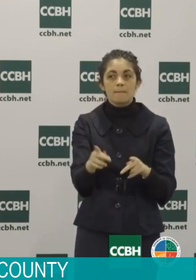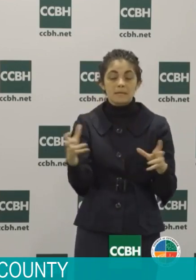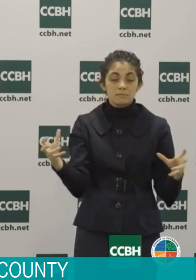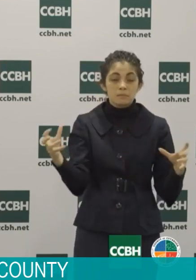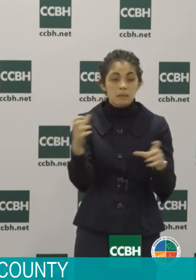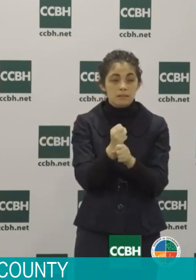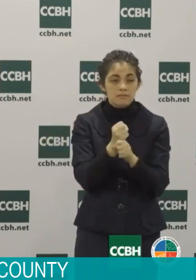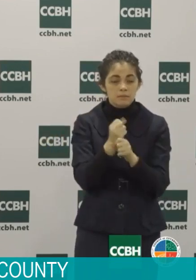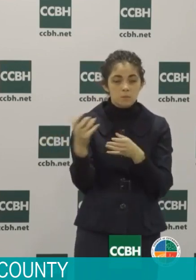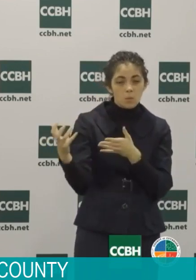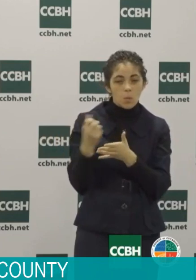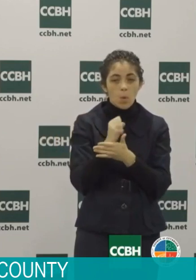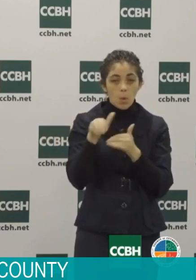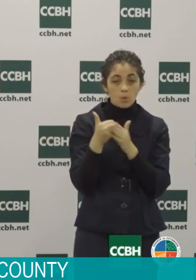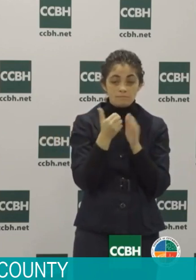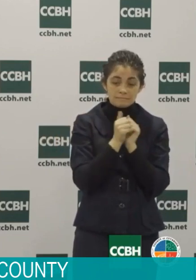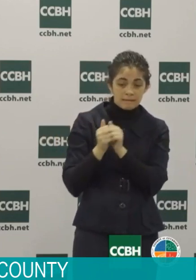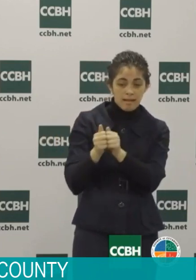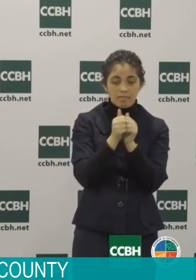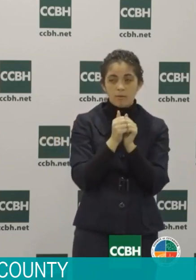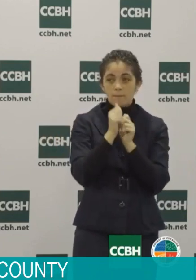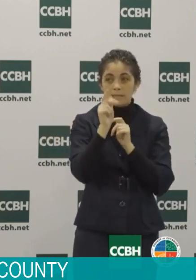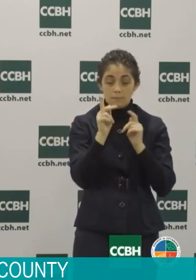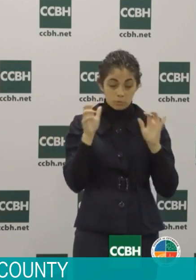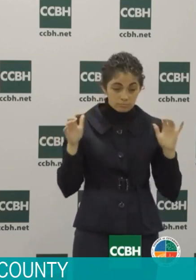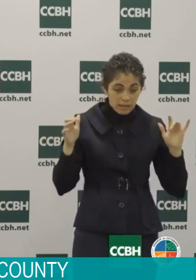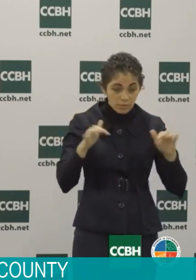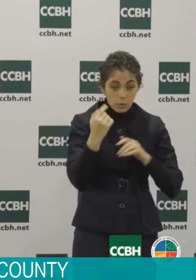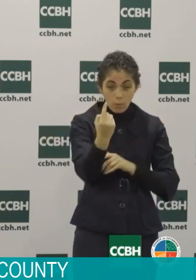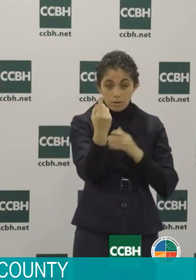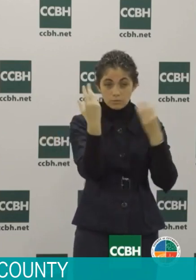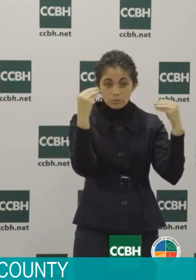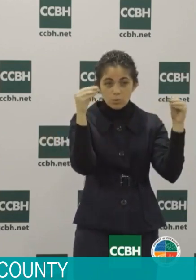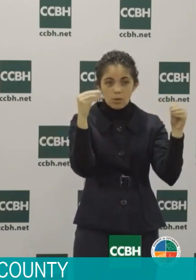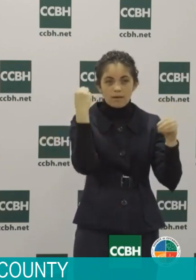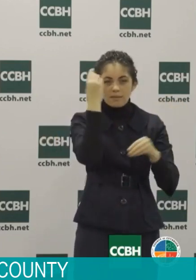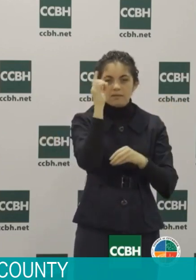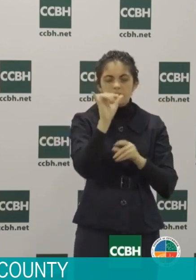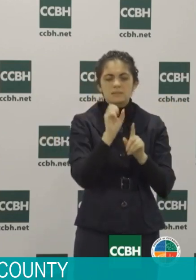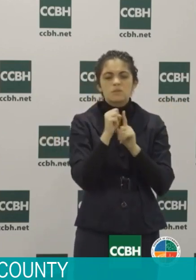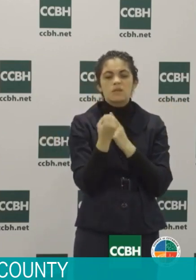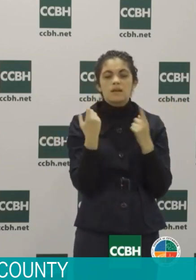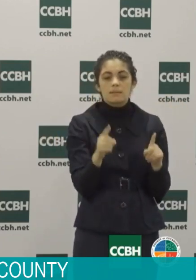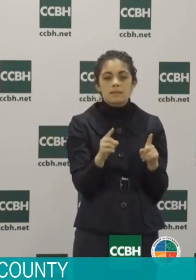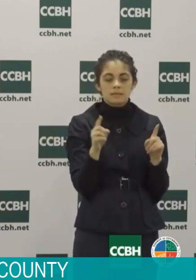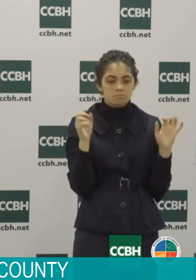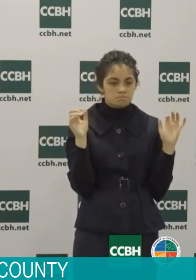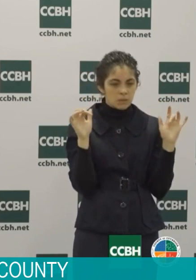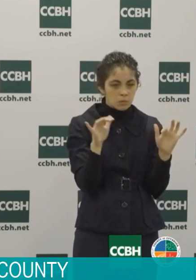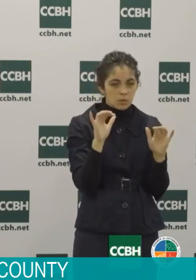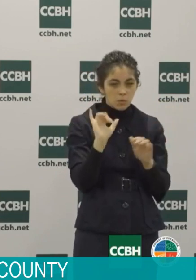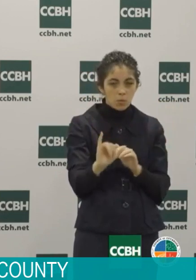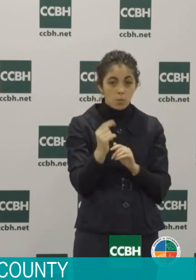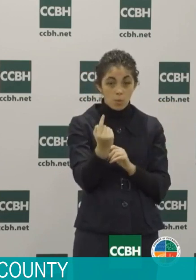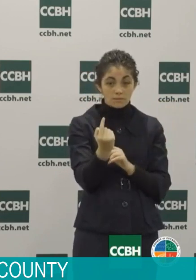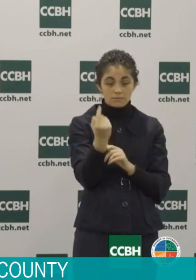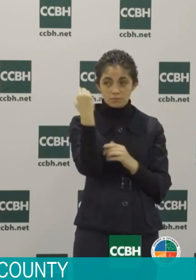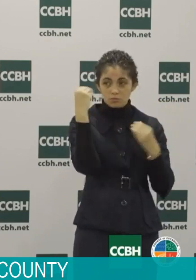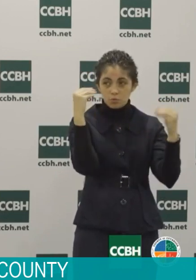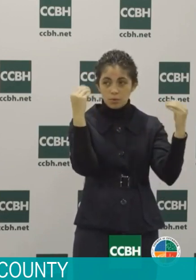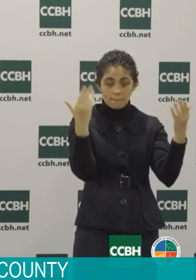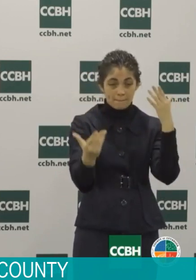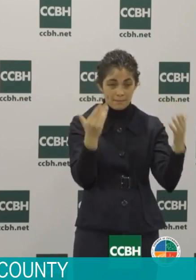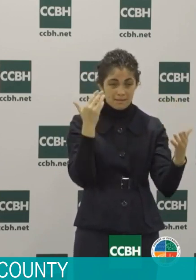collective. So if people are gathering in a store, think of a scenario. People are gathering in a store and congregating. They